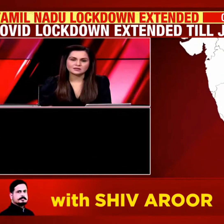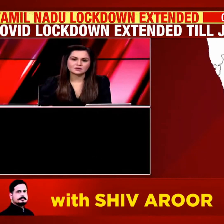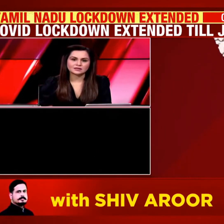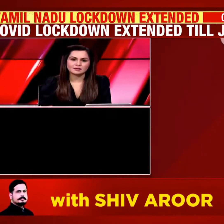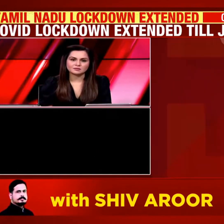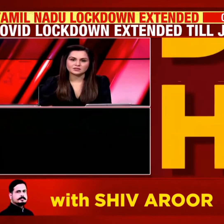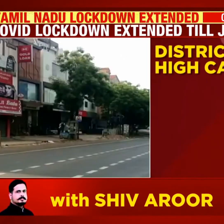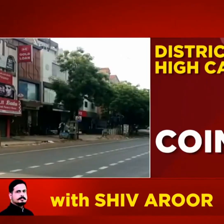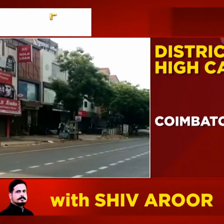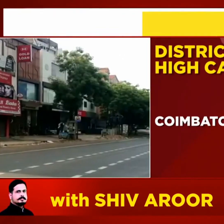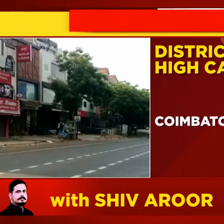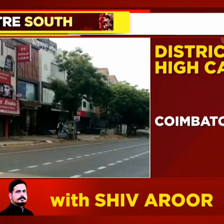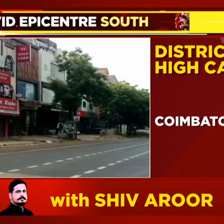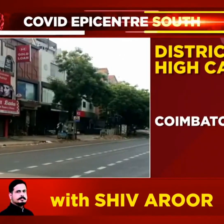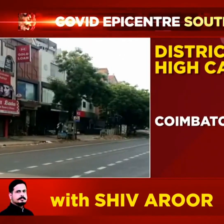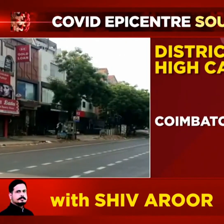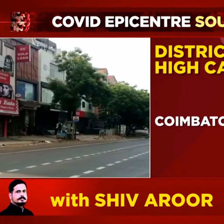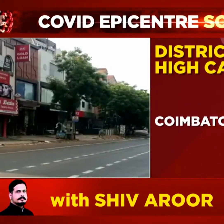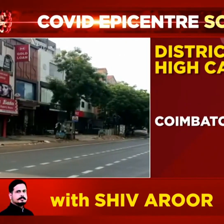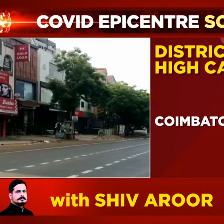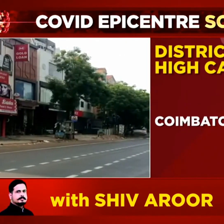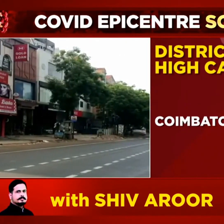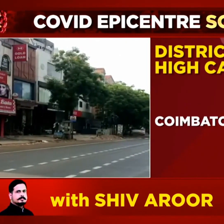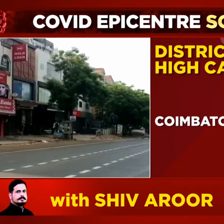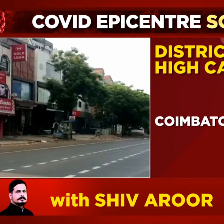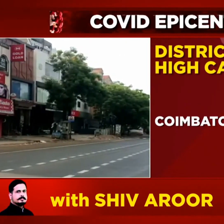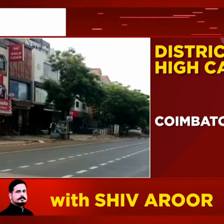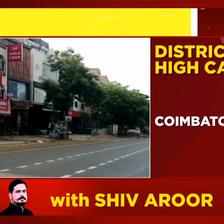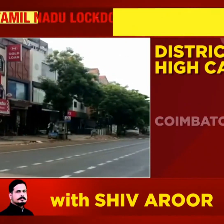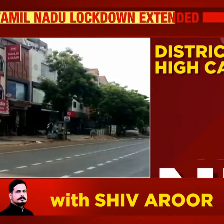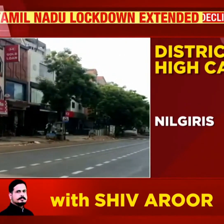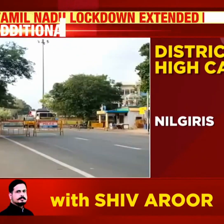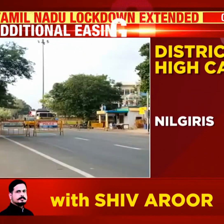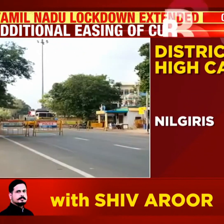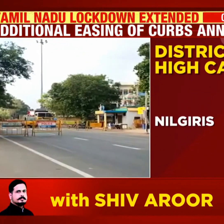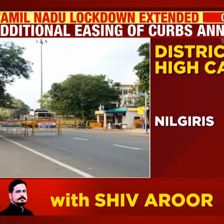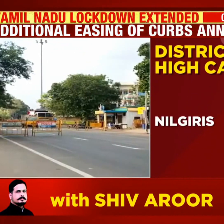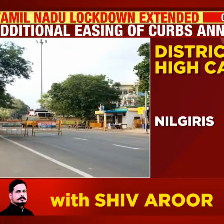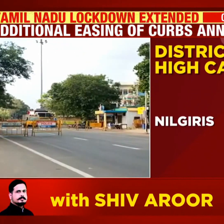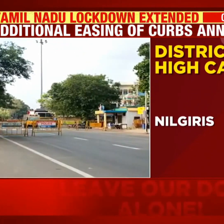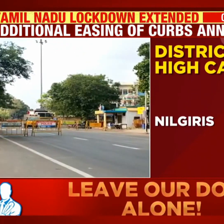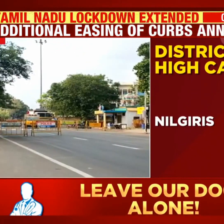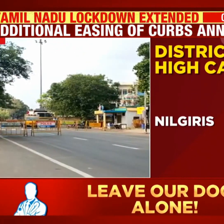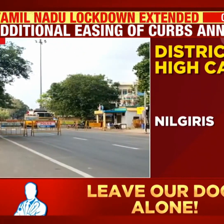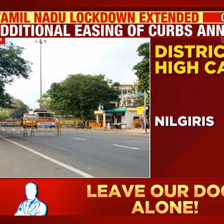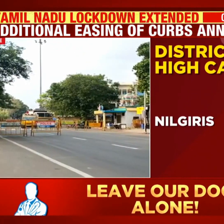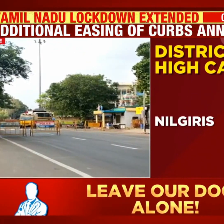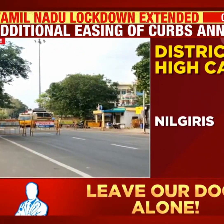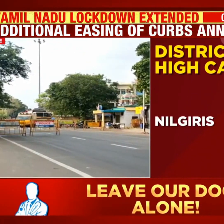State has also come up with two sets of relaxation, for one for 11 districts that are still having a higher positivity rate and the other for remaining districts showing